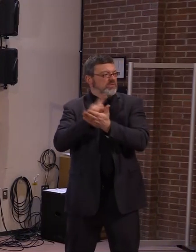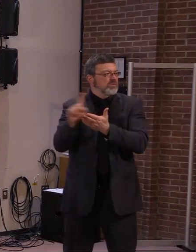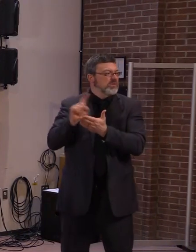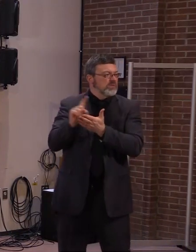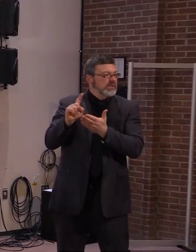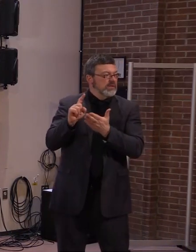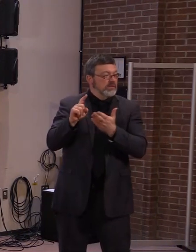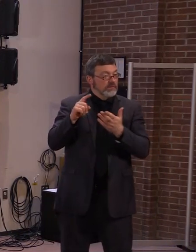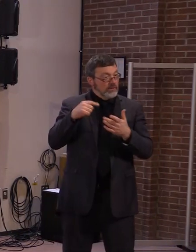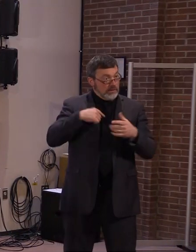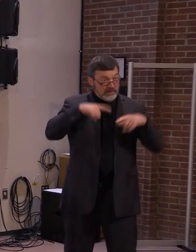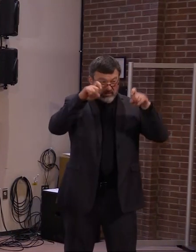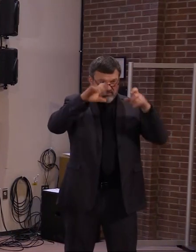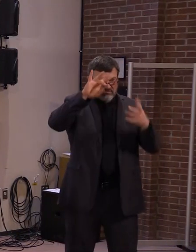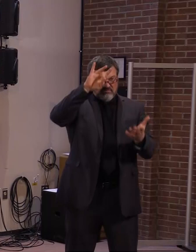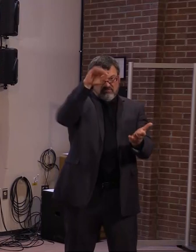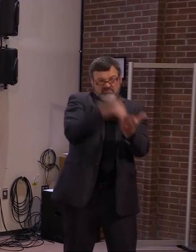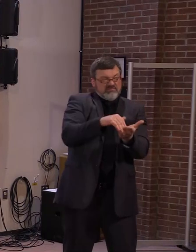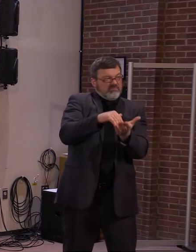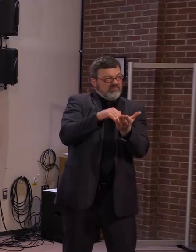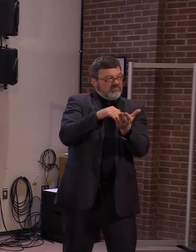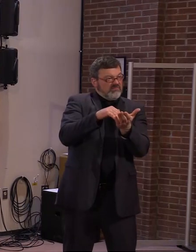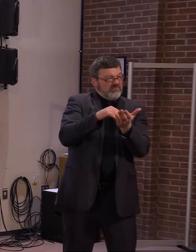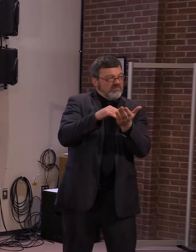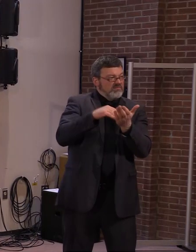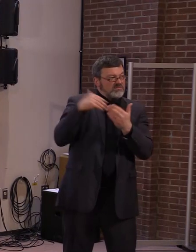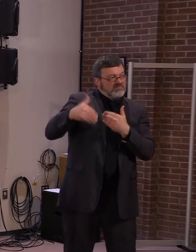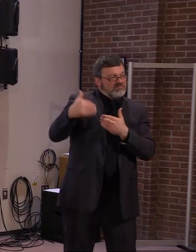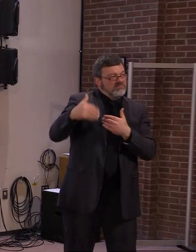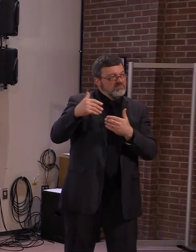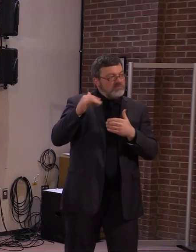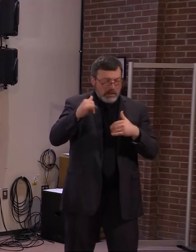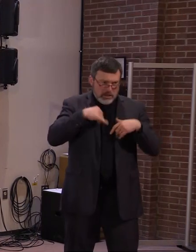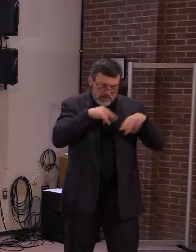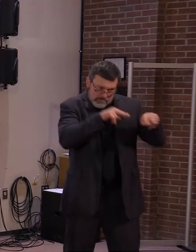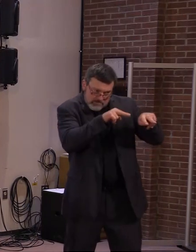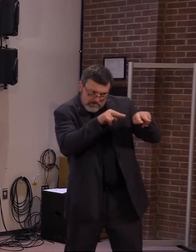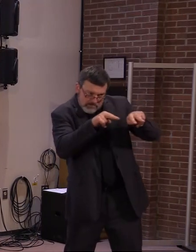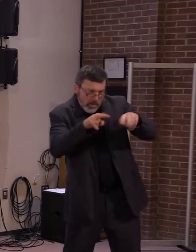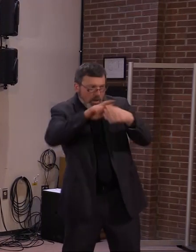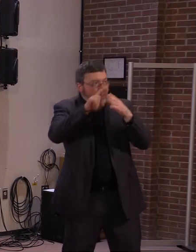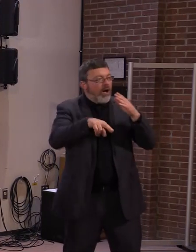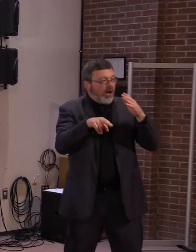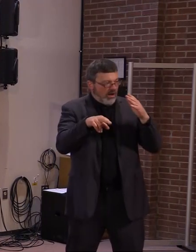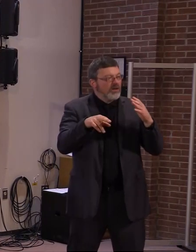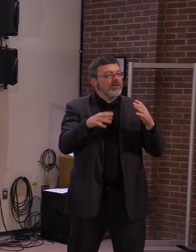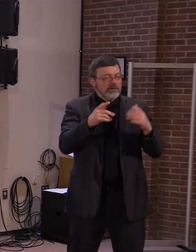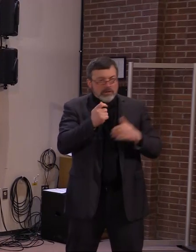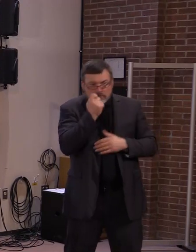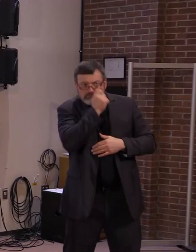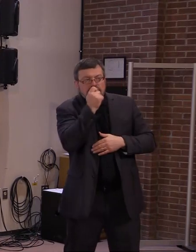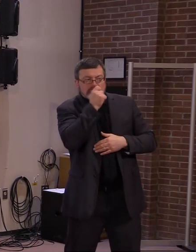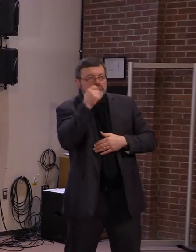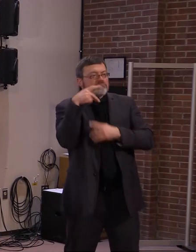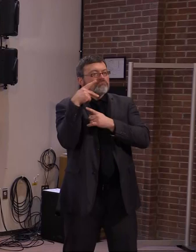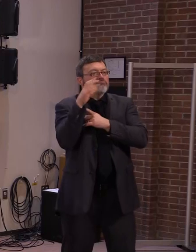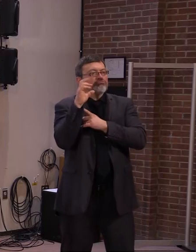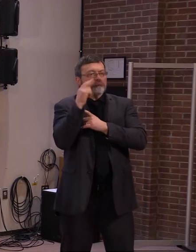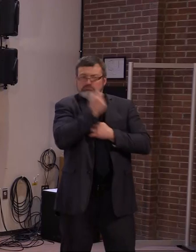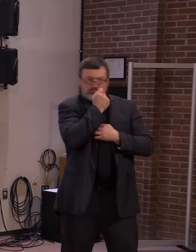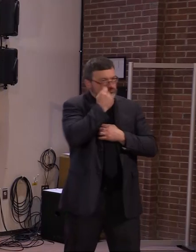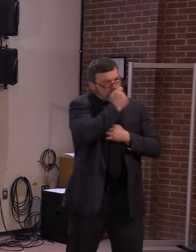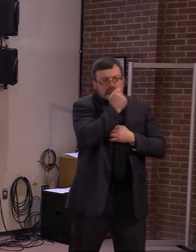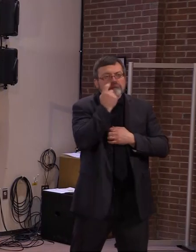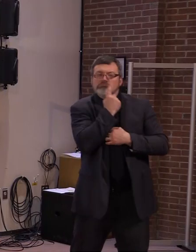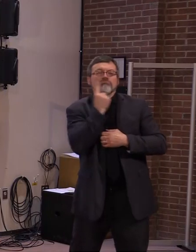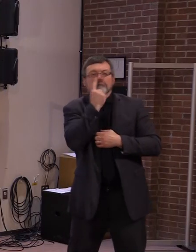campus. A lot of campuses did surveillance testing as students came back from the Thanksgiving holiday. So good to see that even with that significant number of